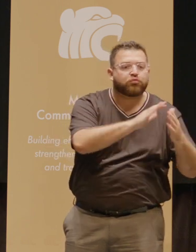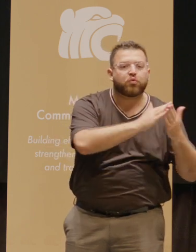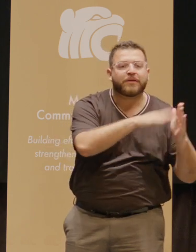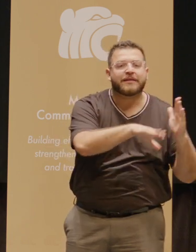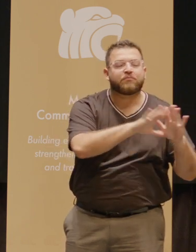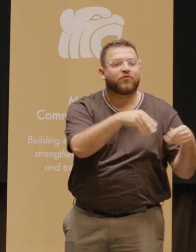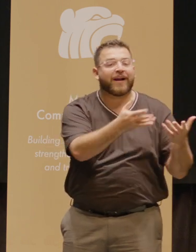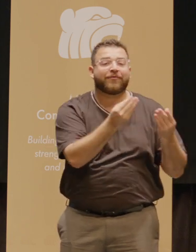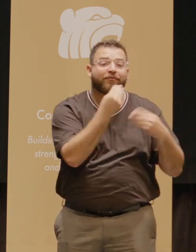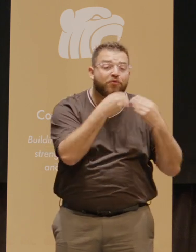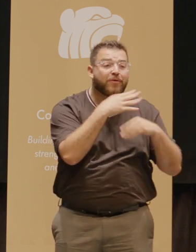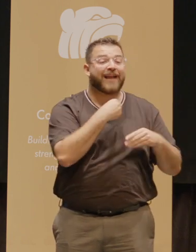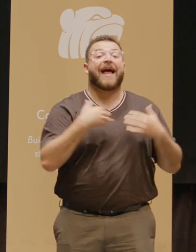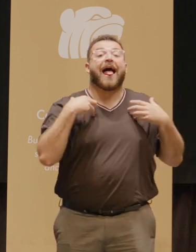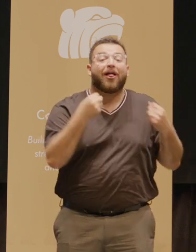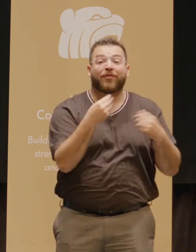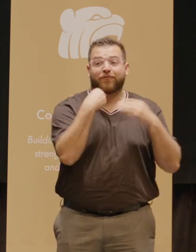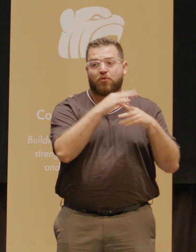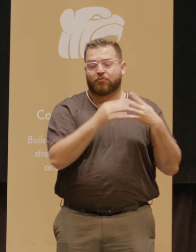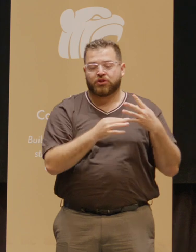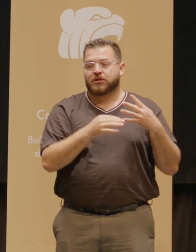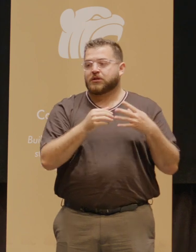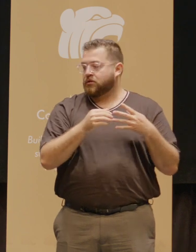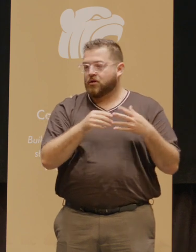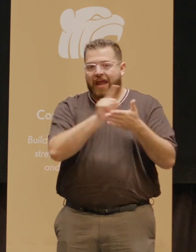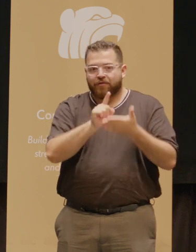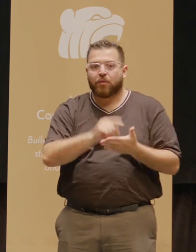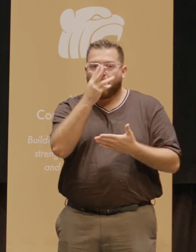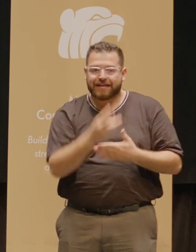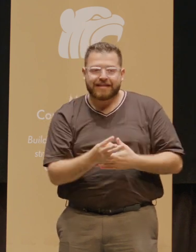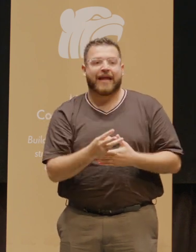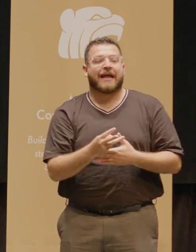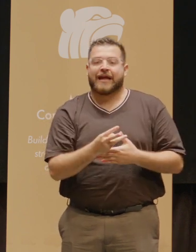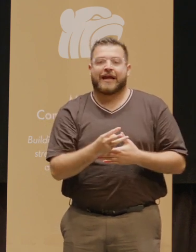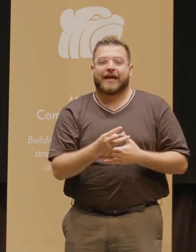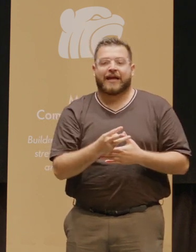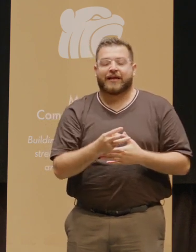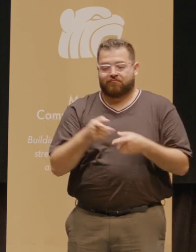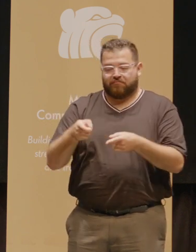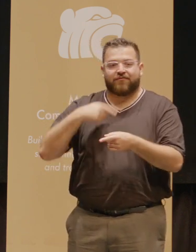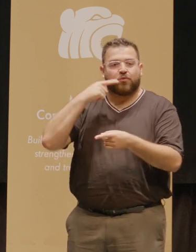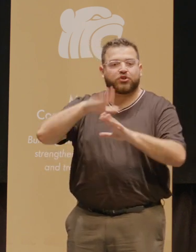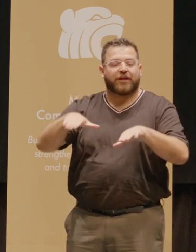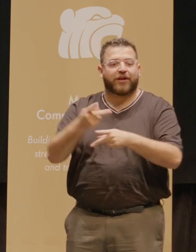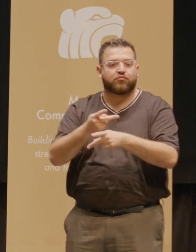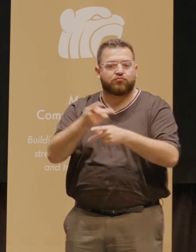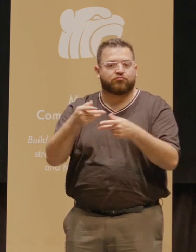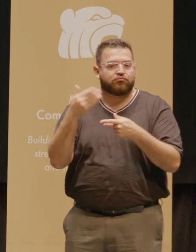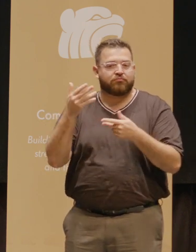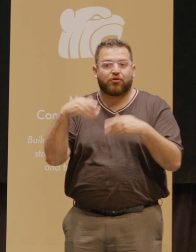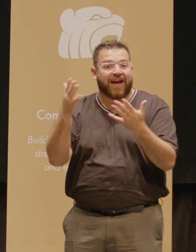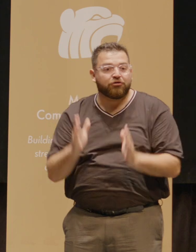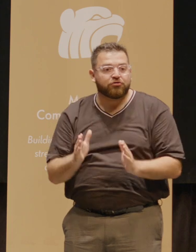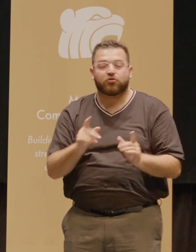provided food and healthy food options every Wednesday with our childcare provider with the college. So we also ran the Career